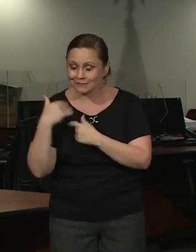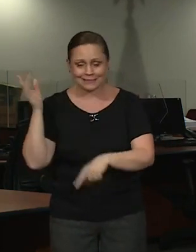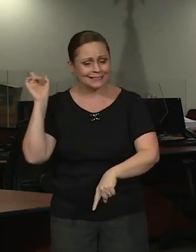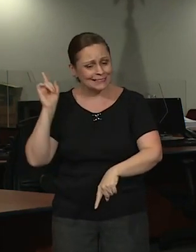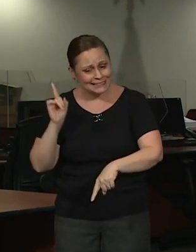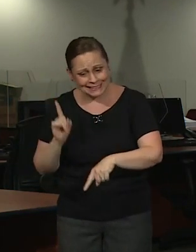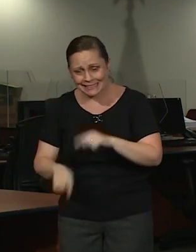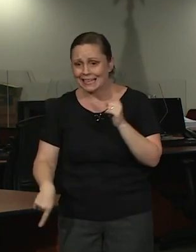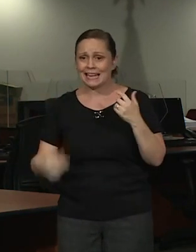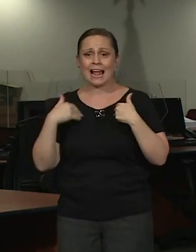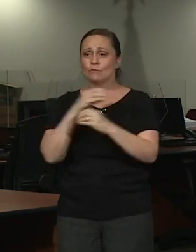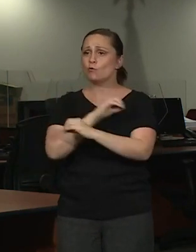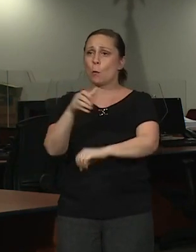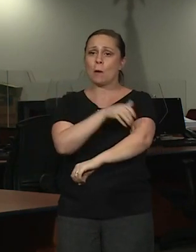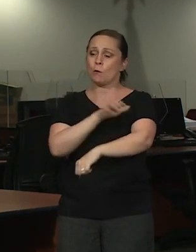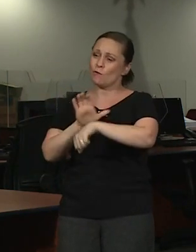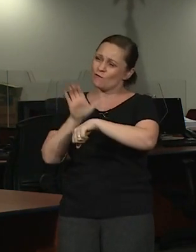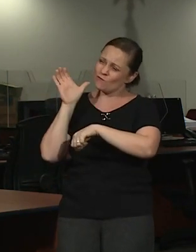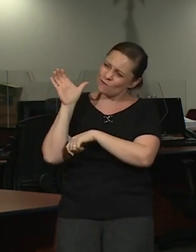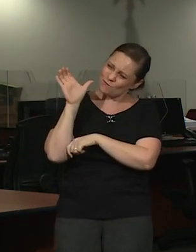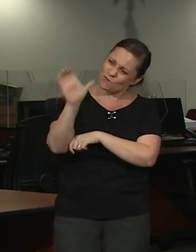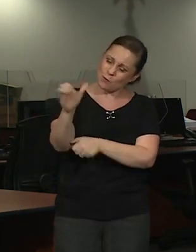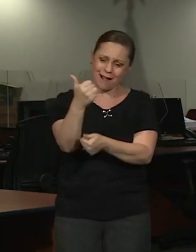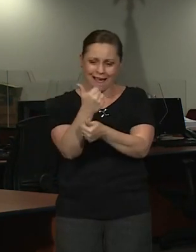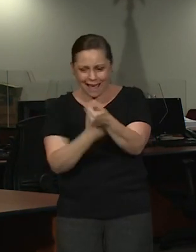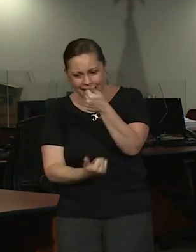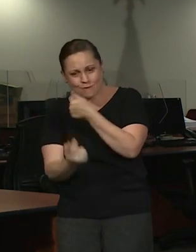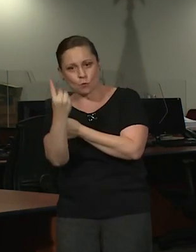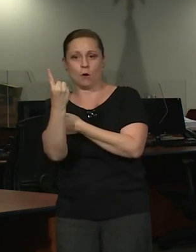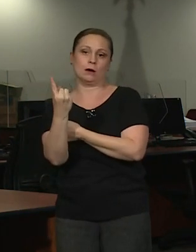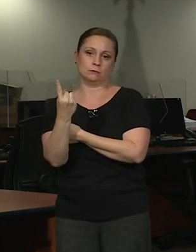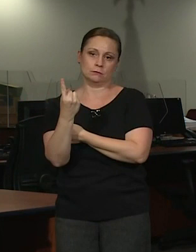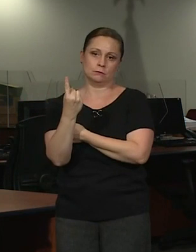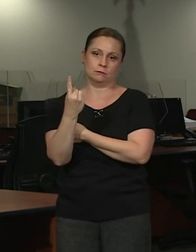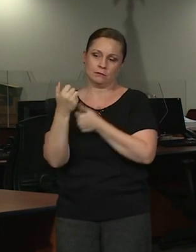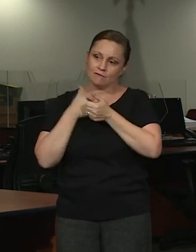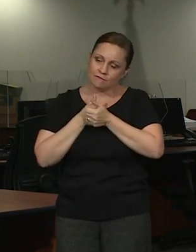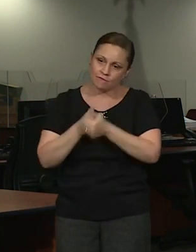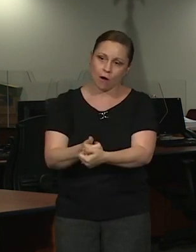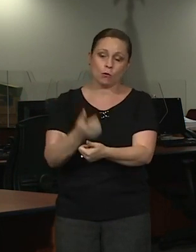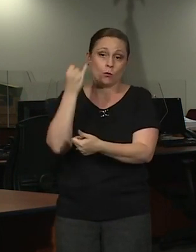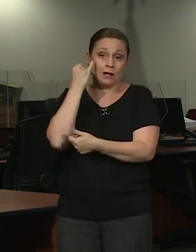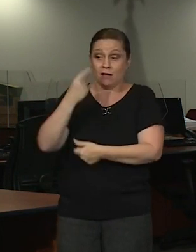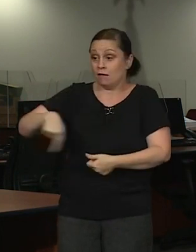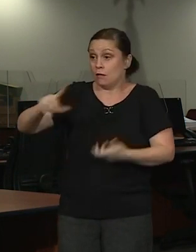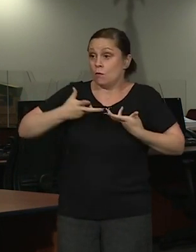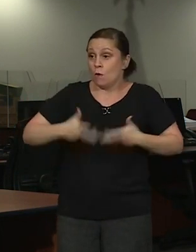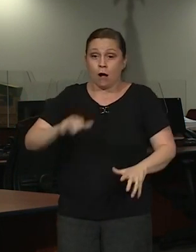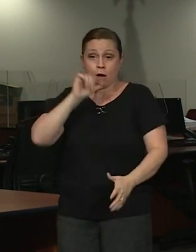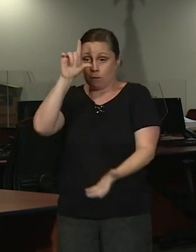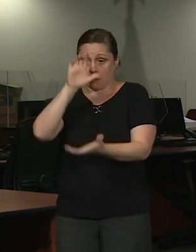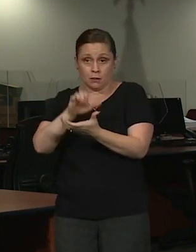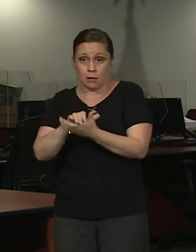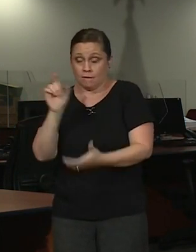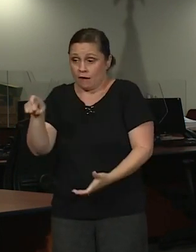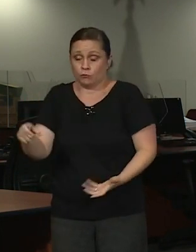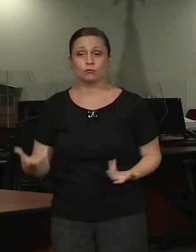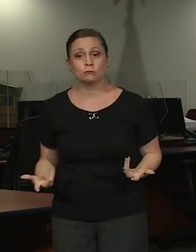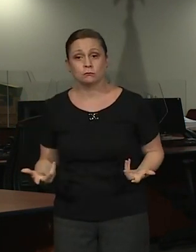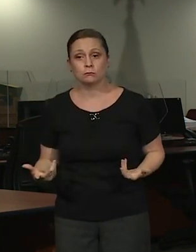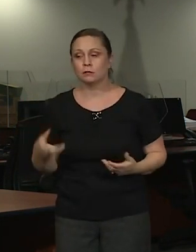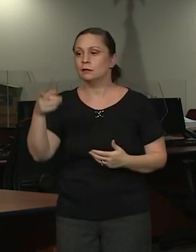people do something if they don't want to do it or they don't believe that they need to do it. Governor, yes. What's the next step